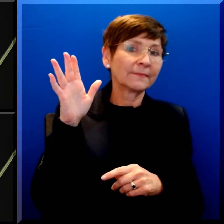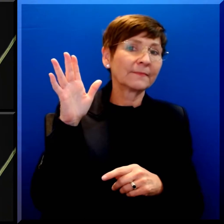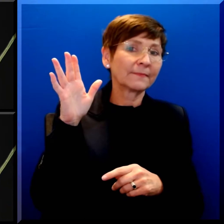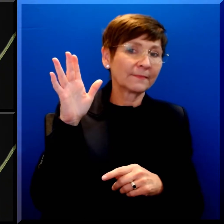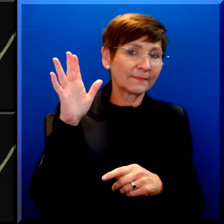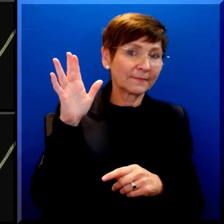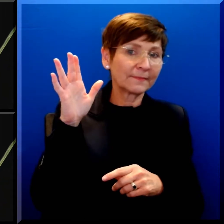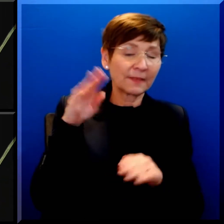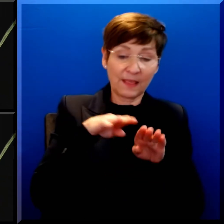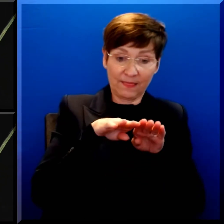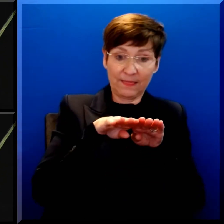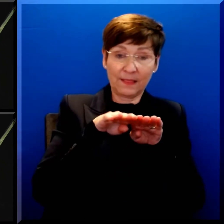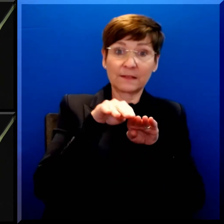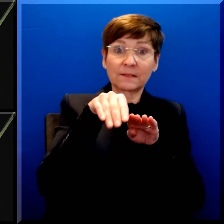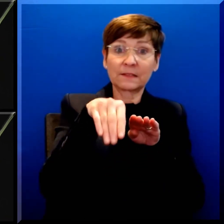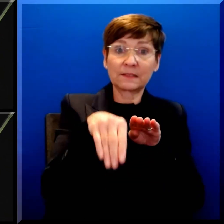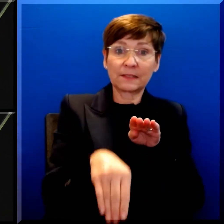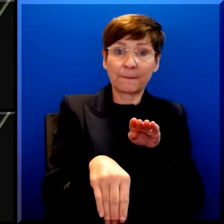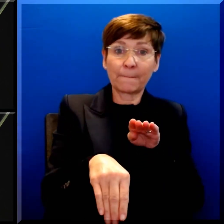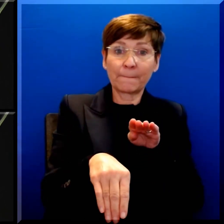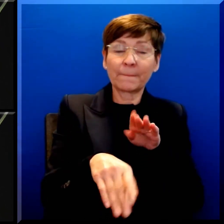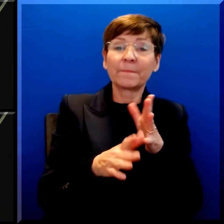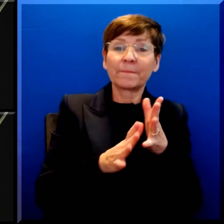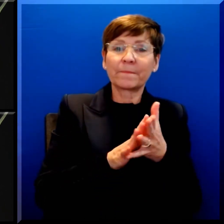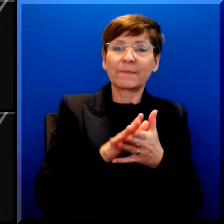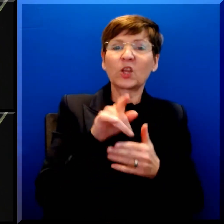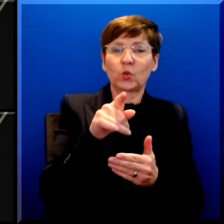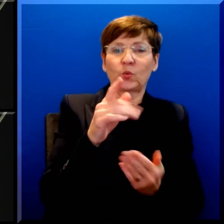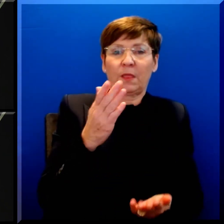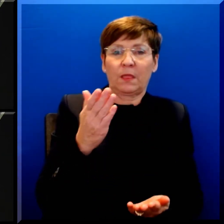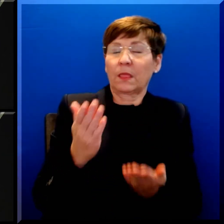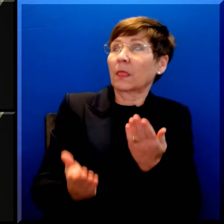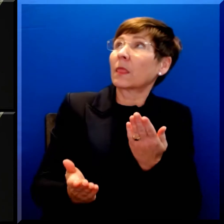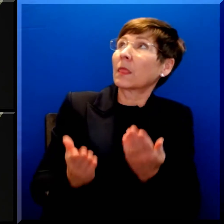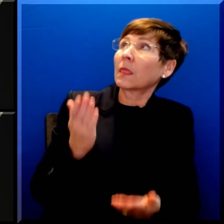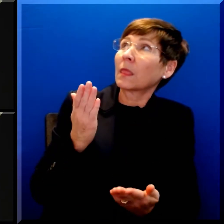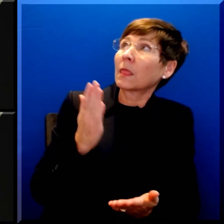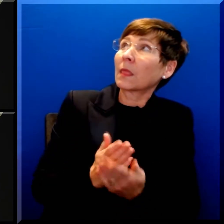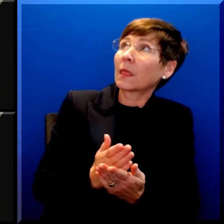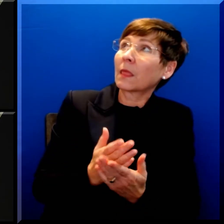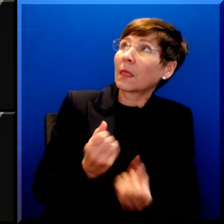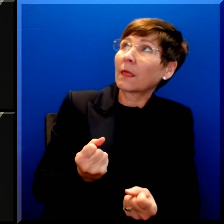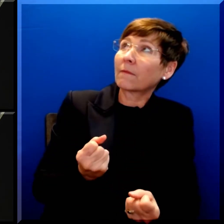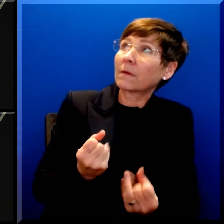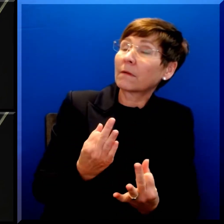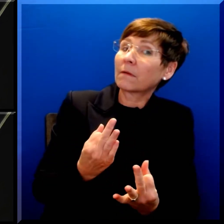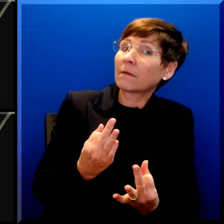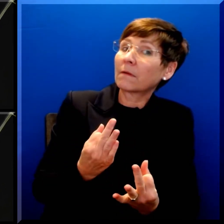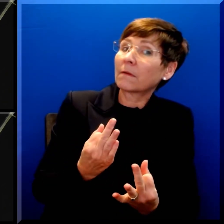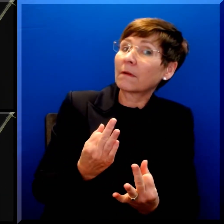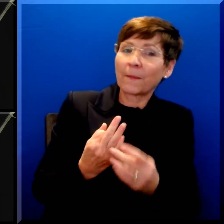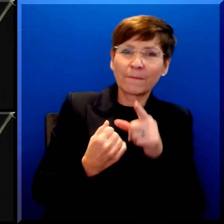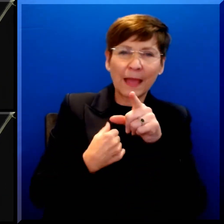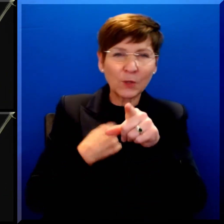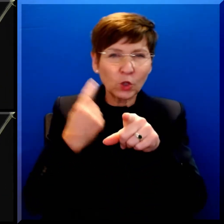dip of doubt. Every Christian goes through it at some time, and a lot of people think like, well, that's for weak people,